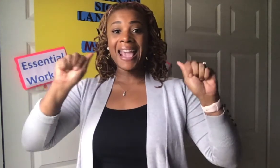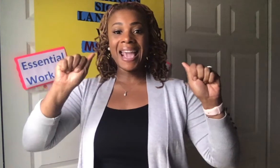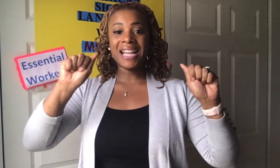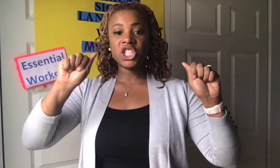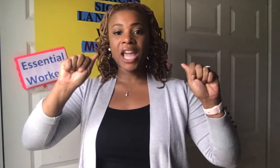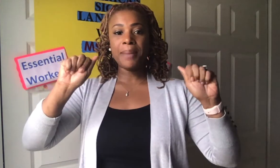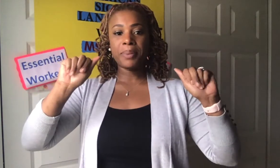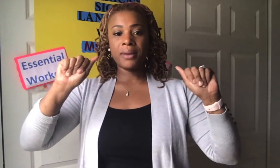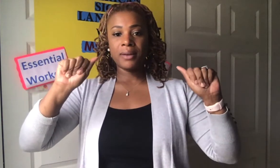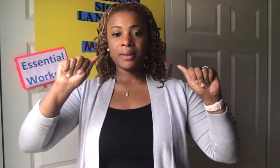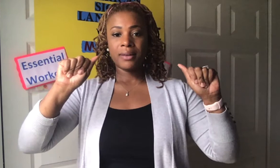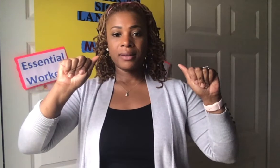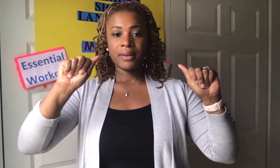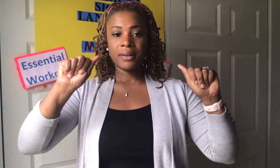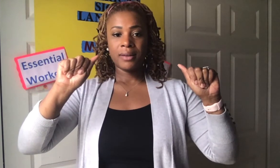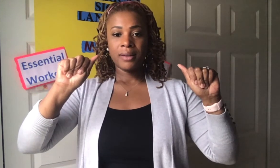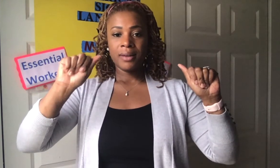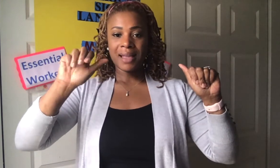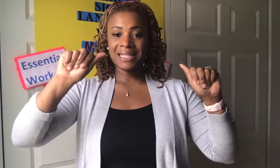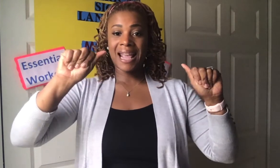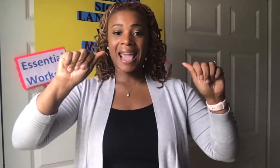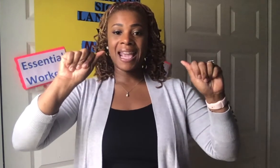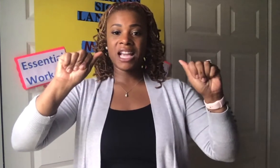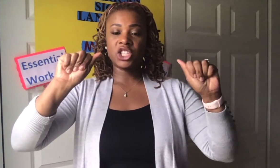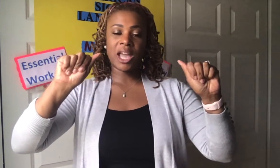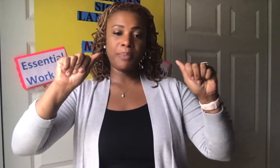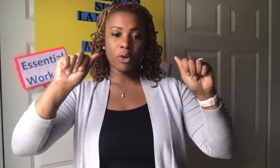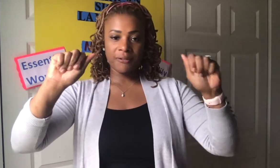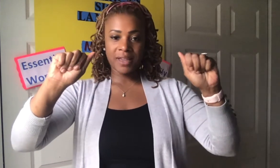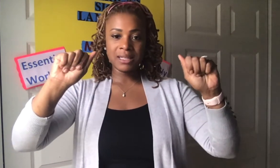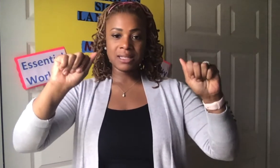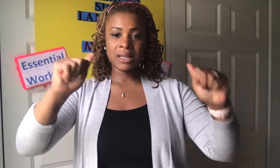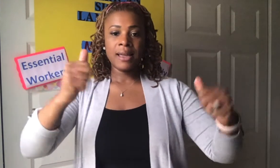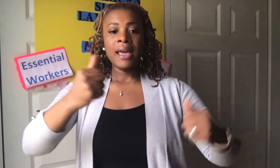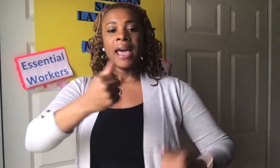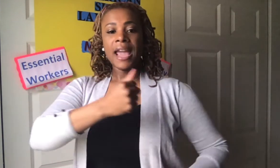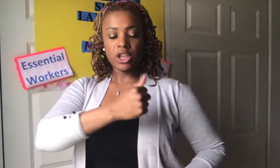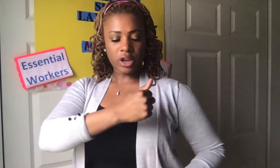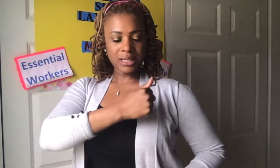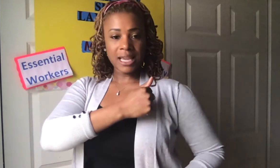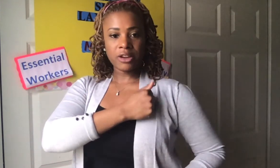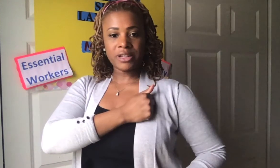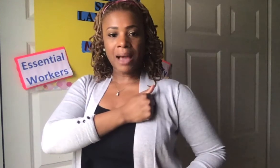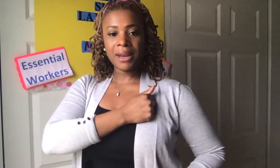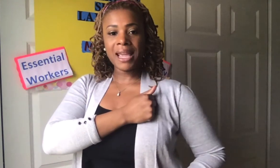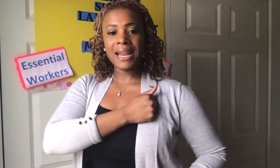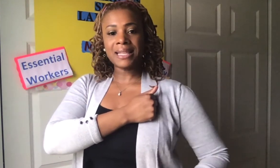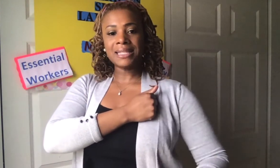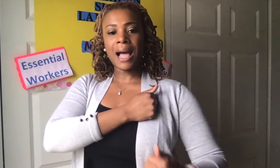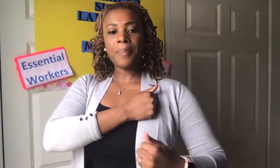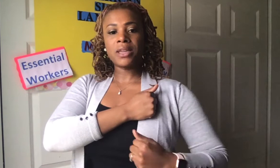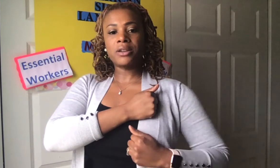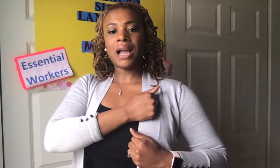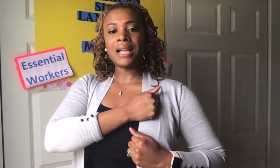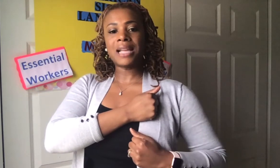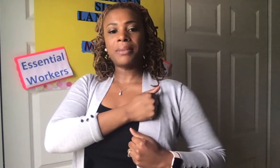hand shape. That's an A hand shape or fist. And you're going to take your dominant hand at the top and your non-dominant hand